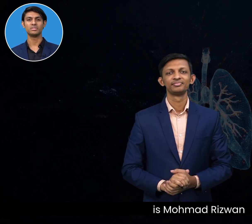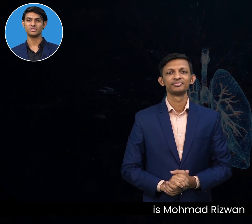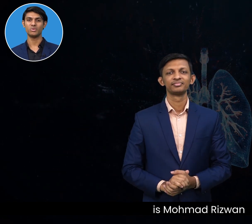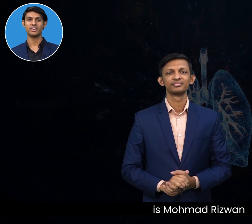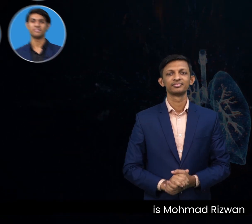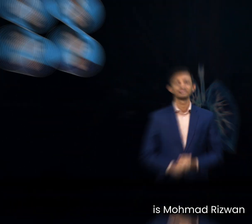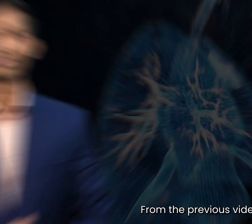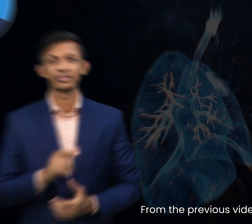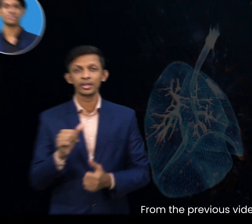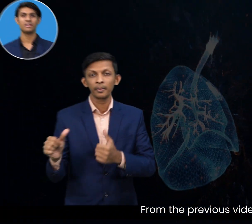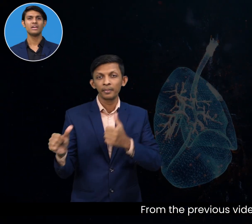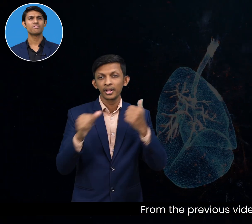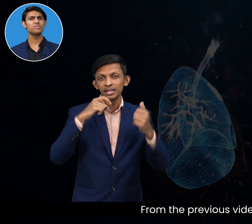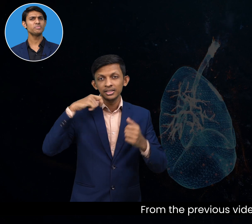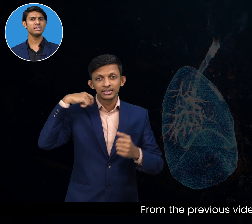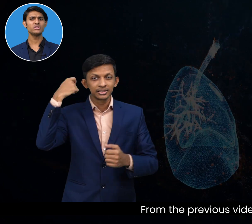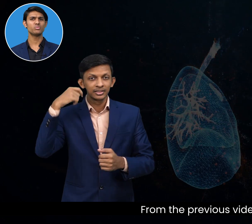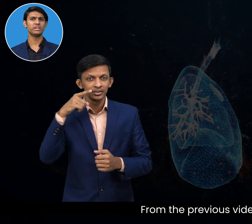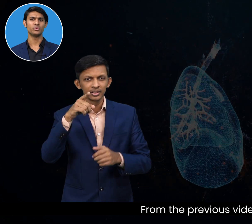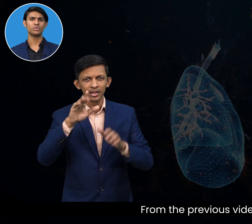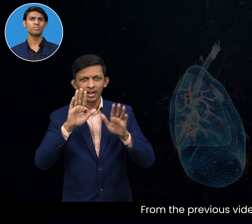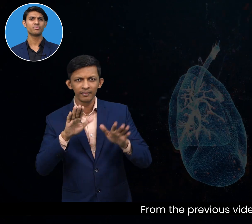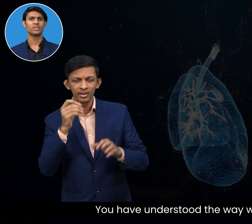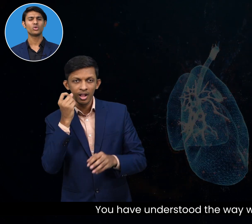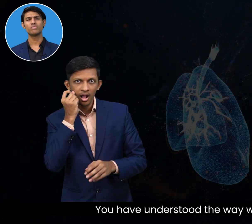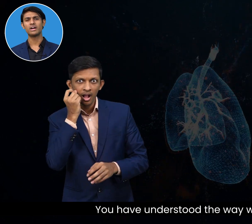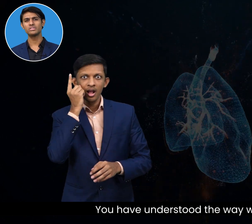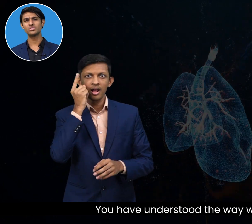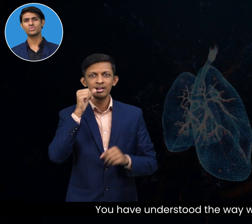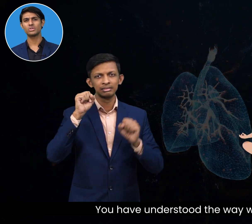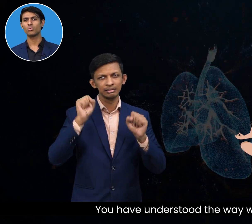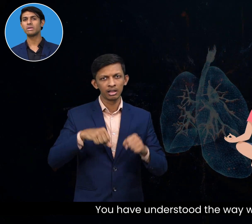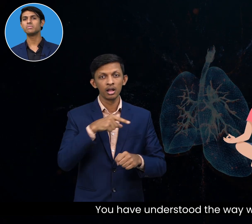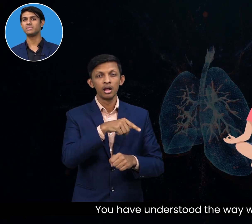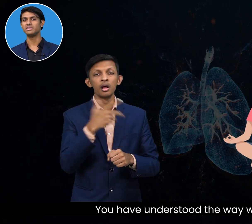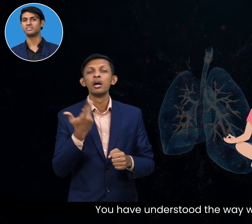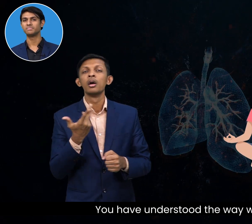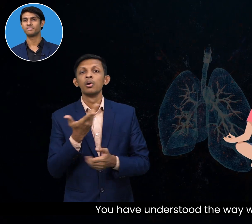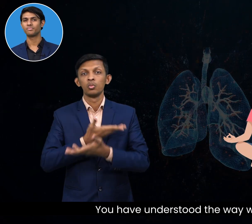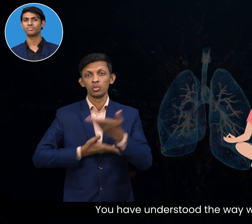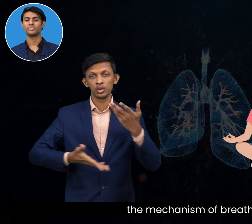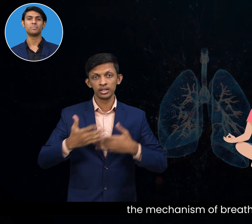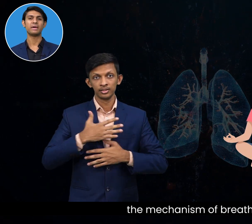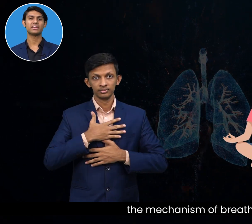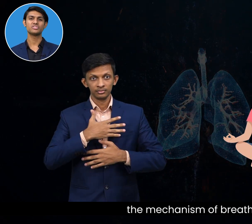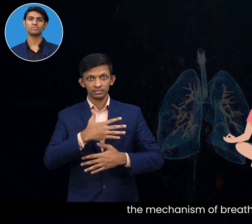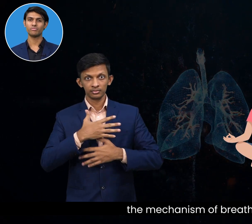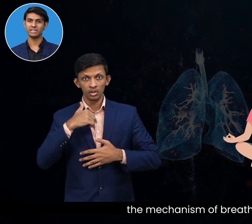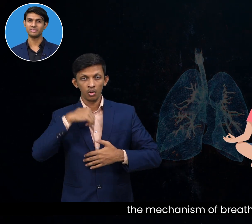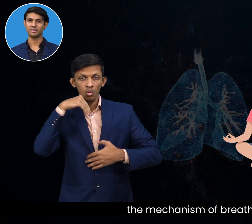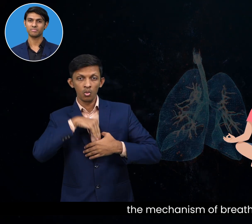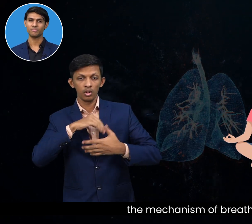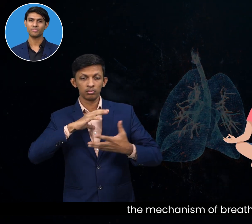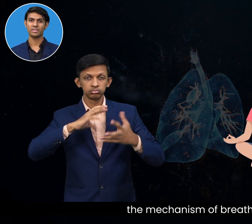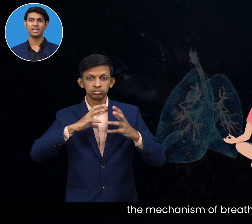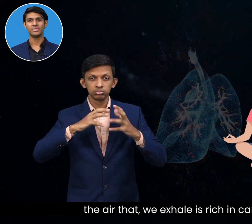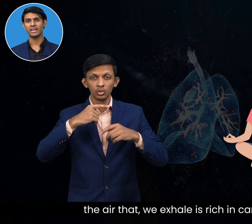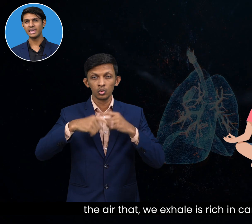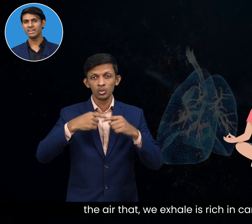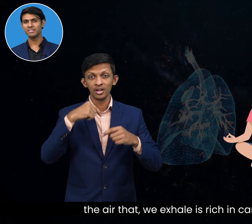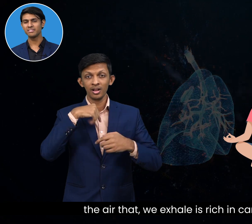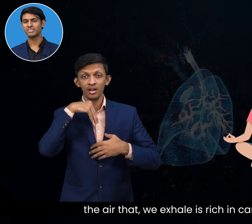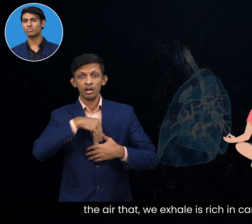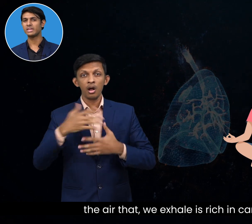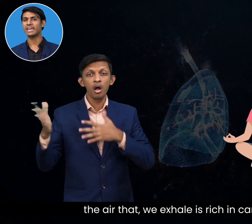is Mohammad Rizwan. From the previous video, you've understood the way we breathe, the mechanism of breathing.